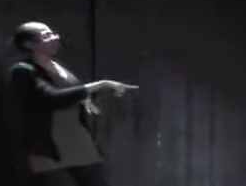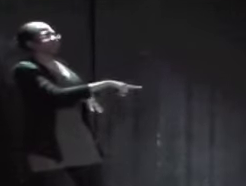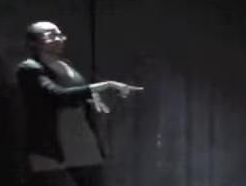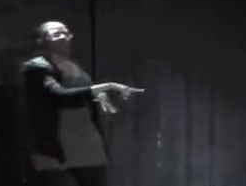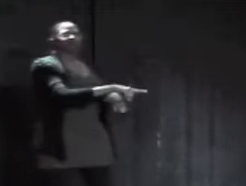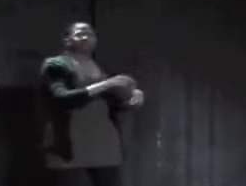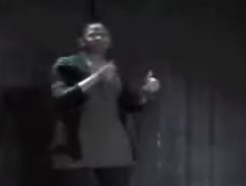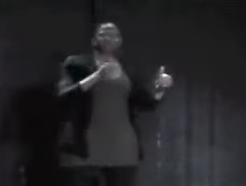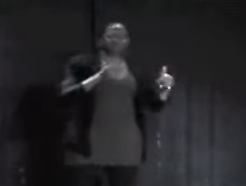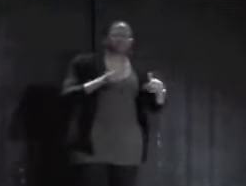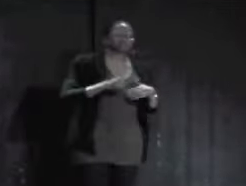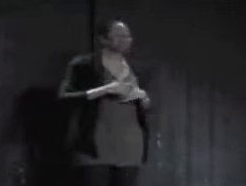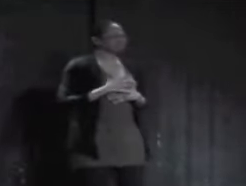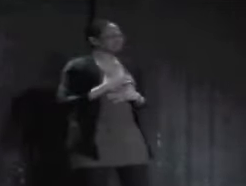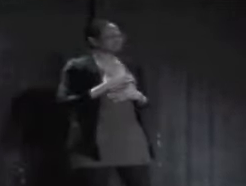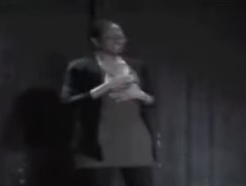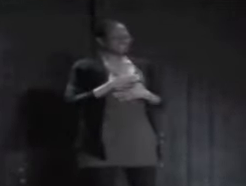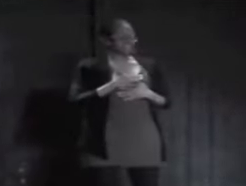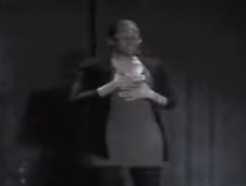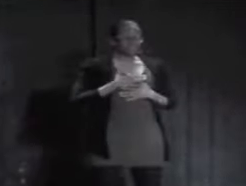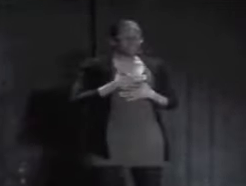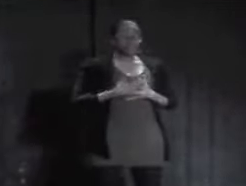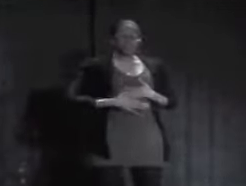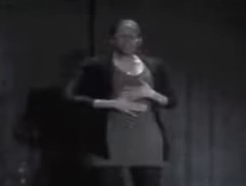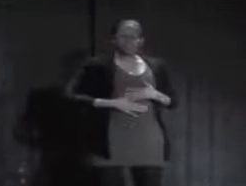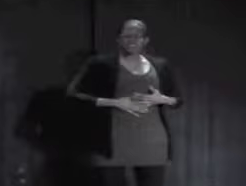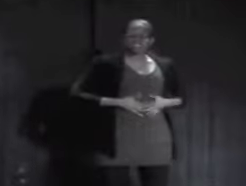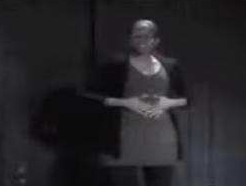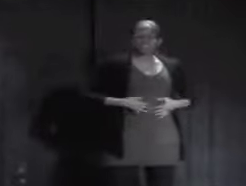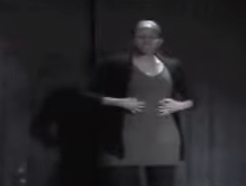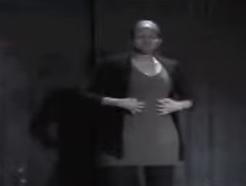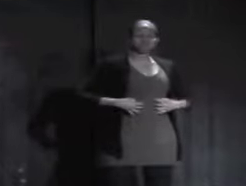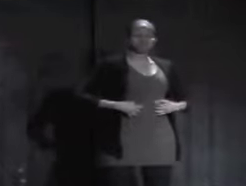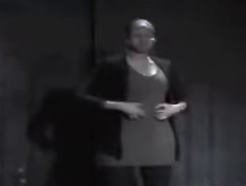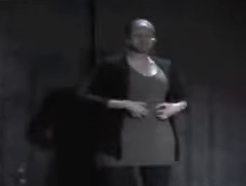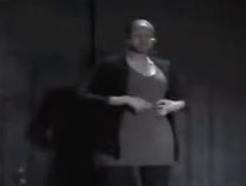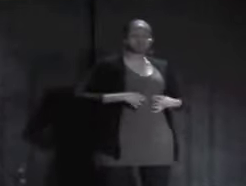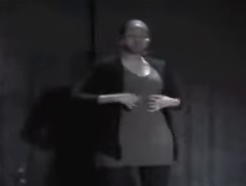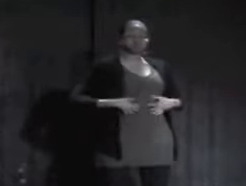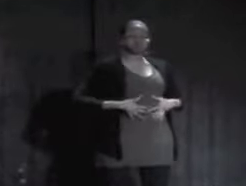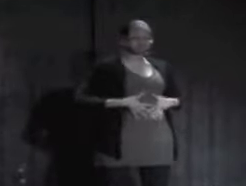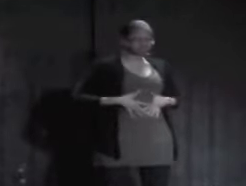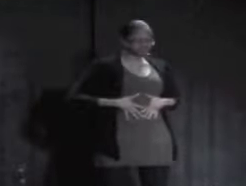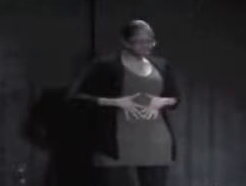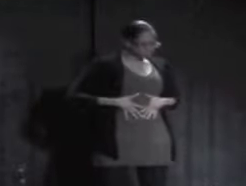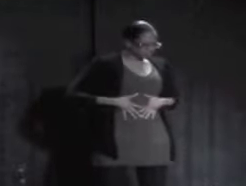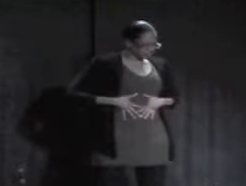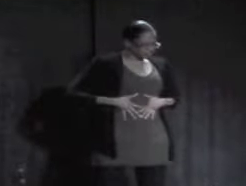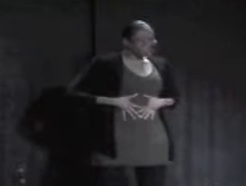the vibrations. Yeah, that I felt, that was good. Ooh, you know what? I think I'm getting kind of hungry.